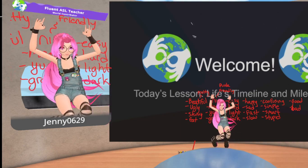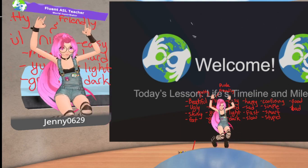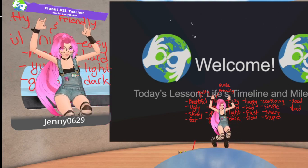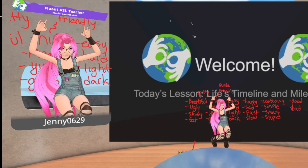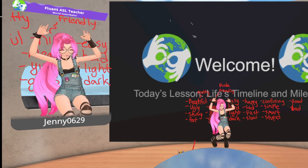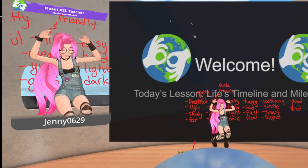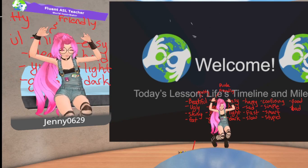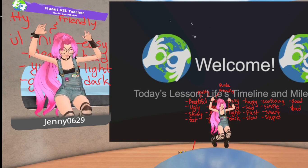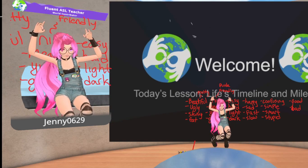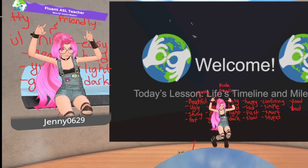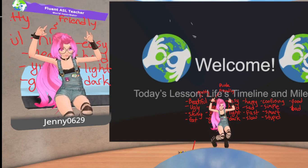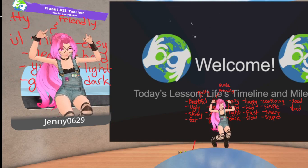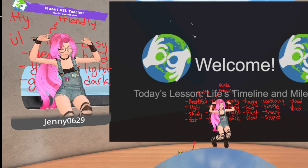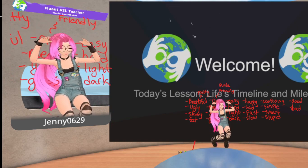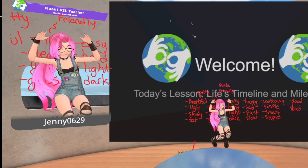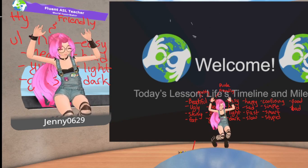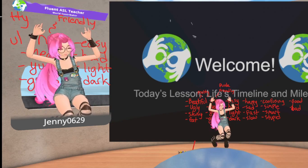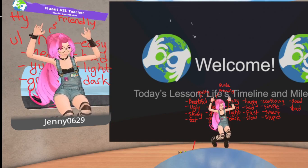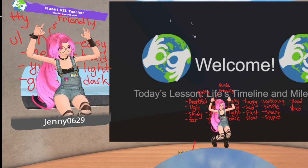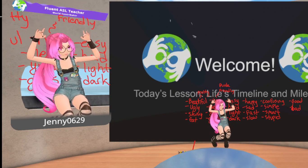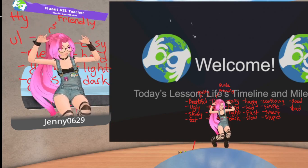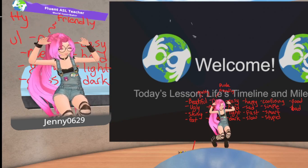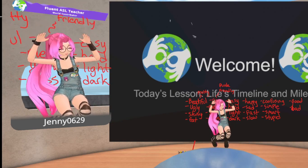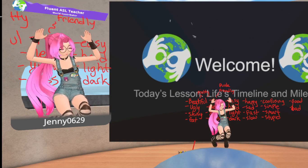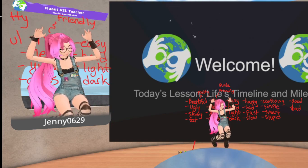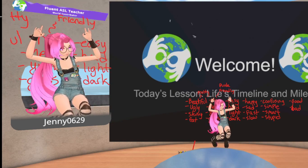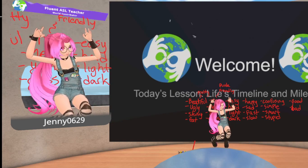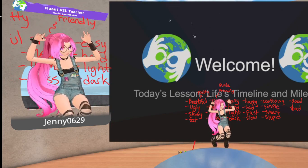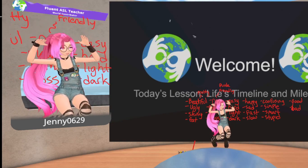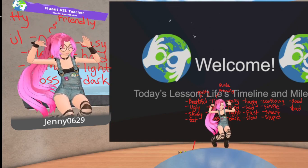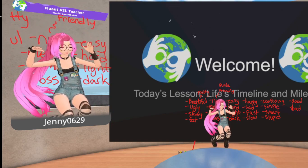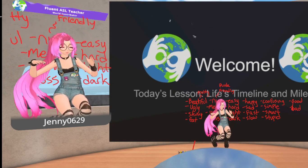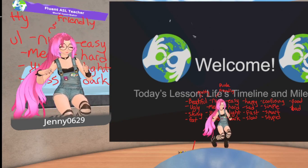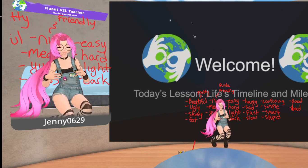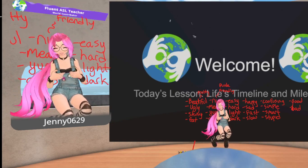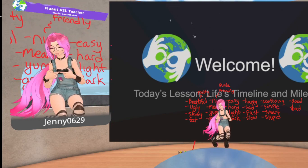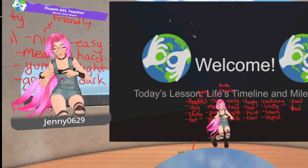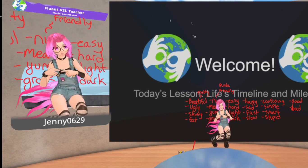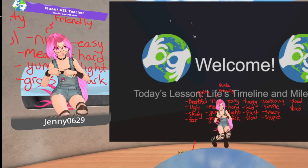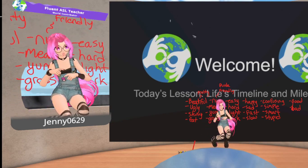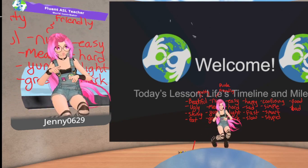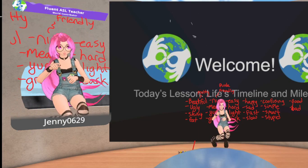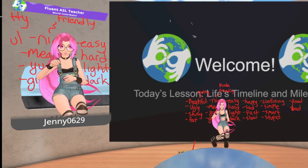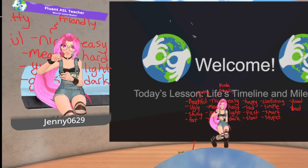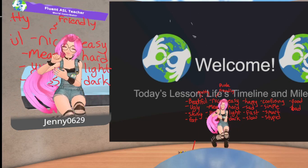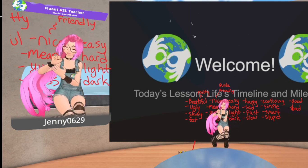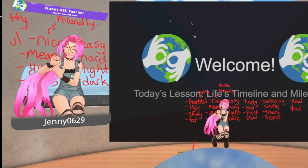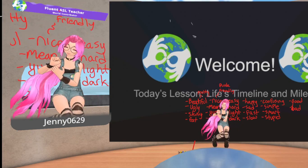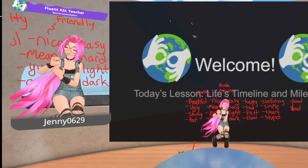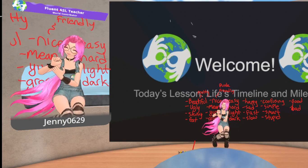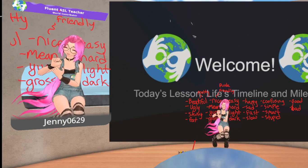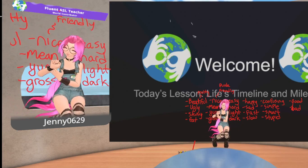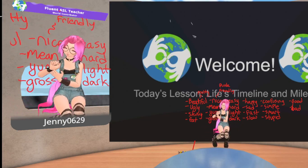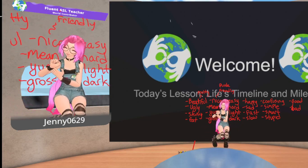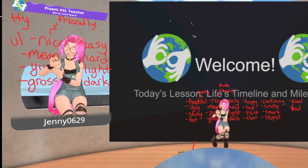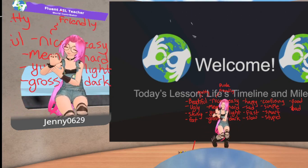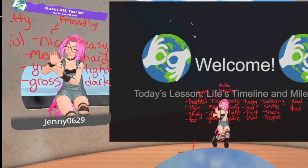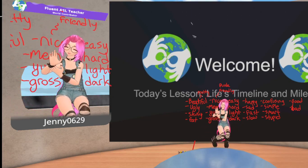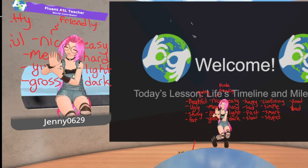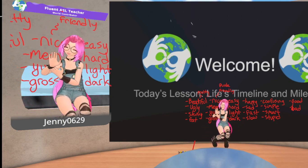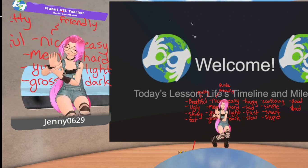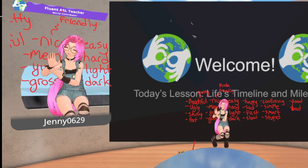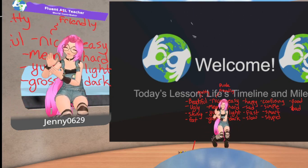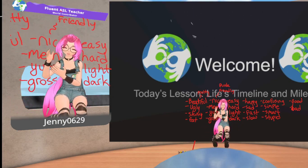And you might also see middle finger like this for light. Lots of different signs. But they all have in common is this kind of motion of close